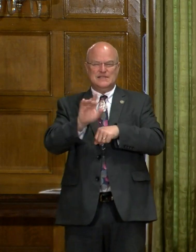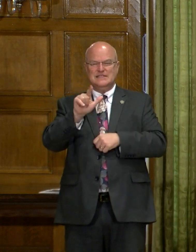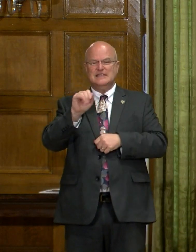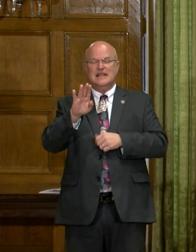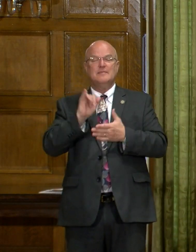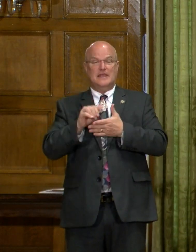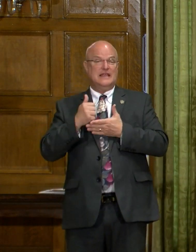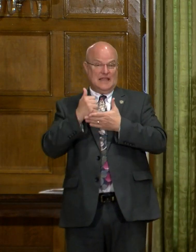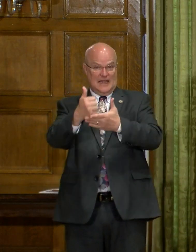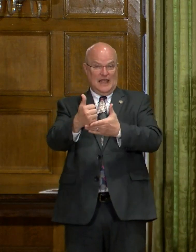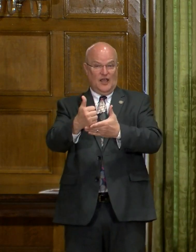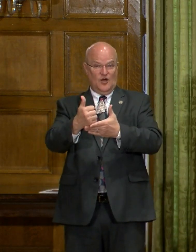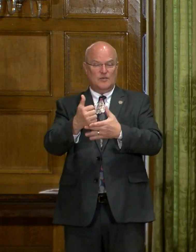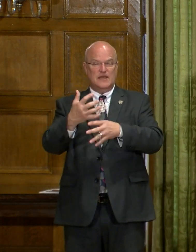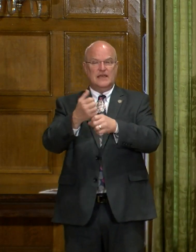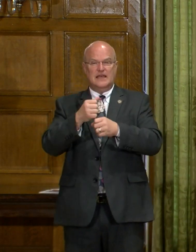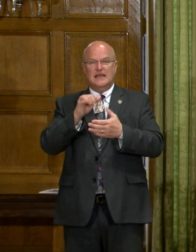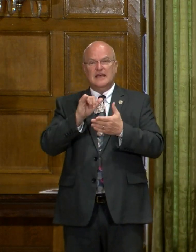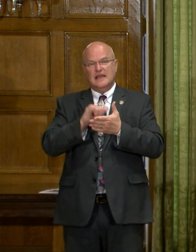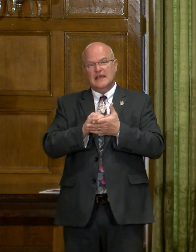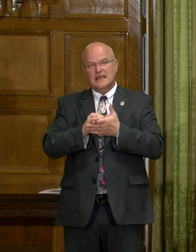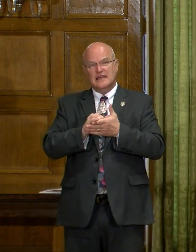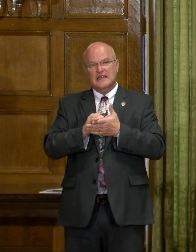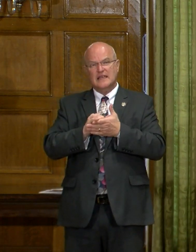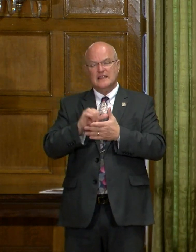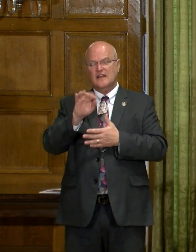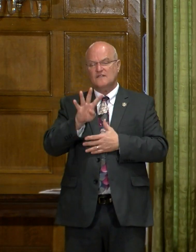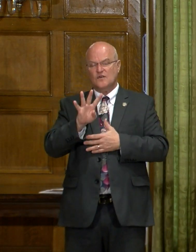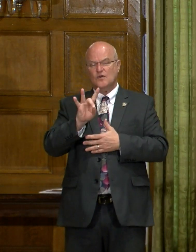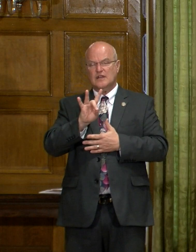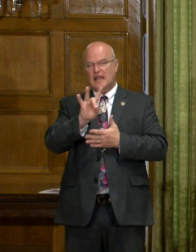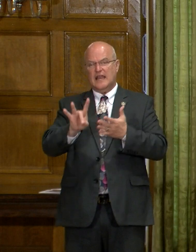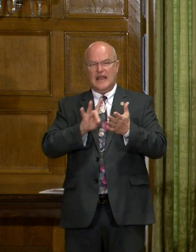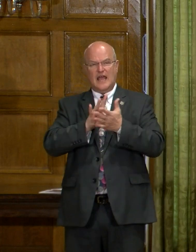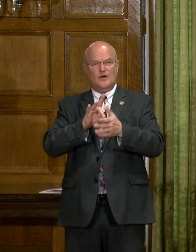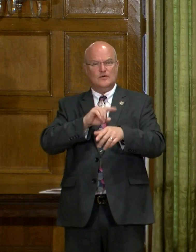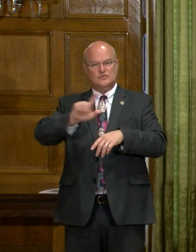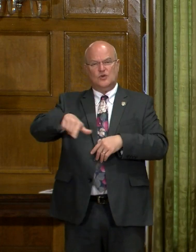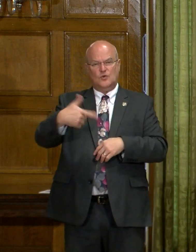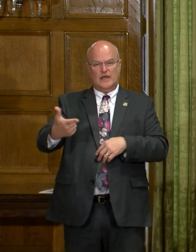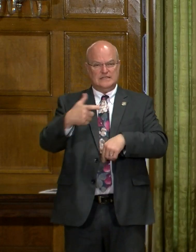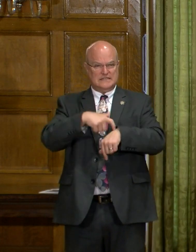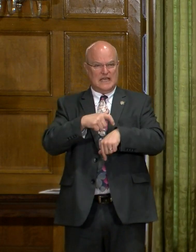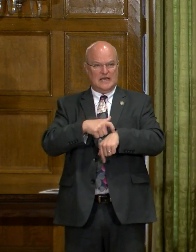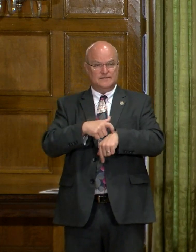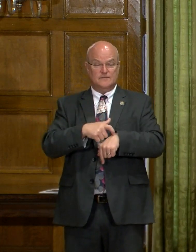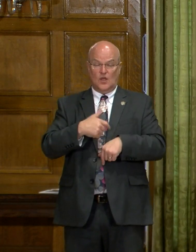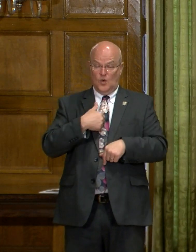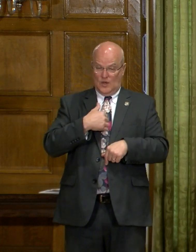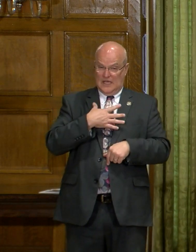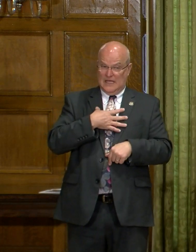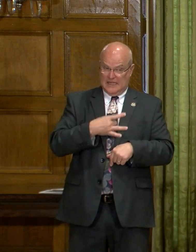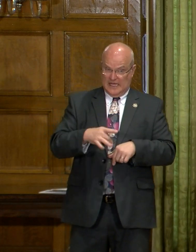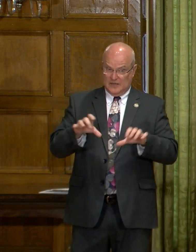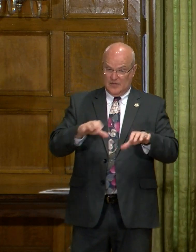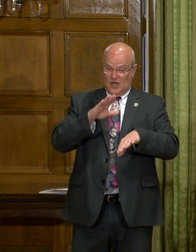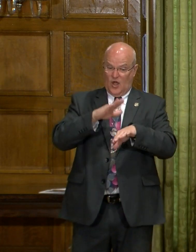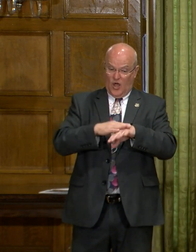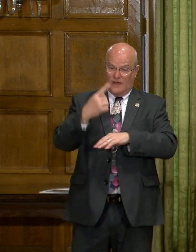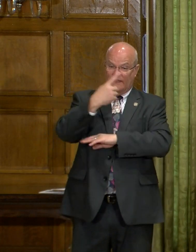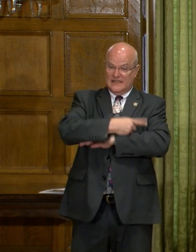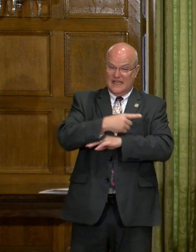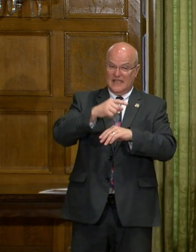labs that can assist them in getting that 48-hour turnaround. Ideally, we would like that testing to be done on the day of